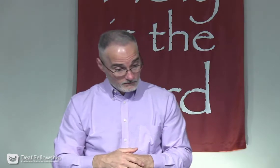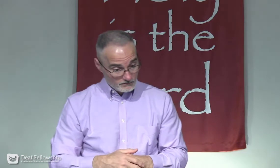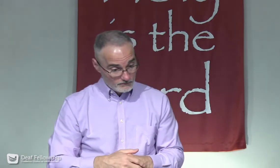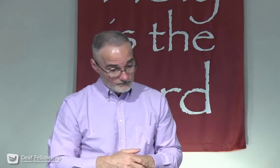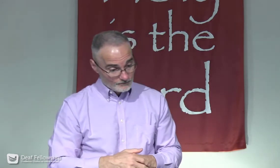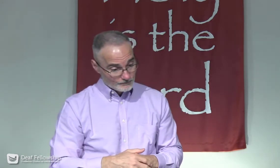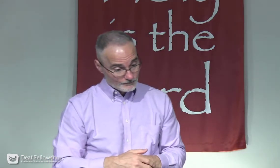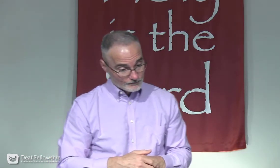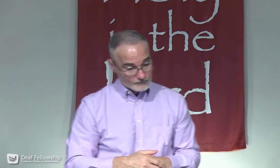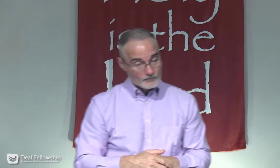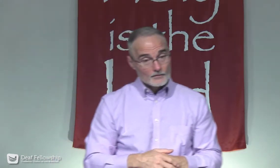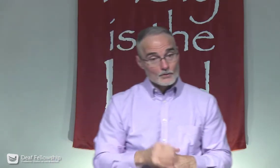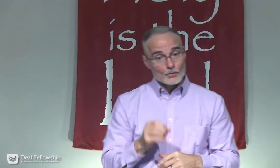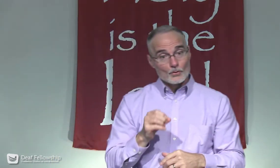in?